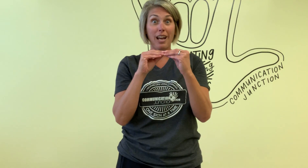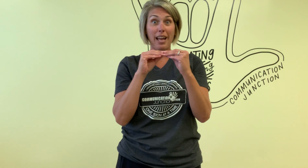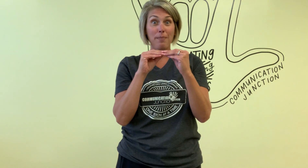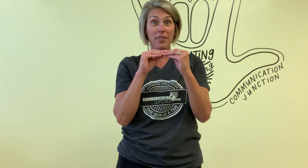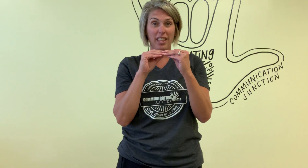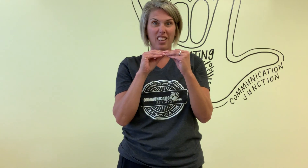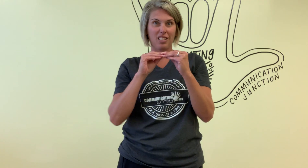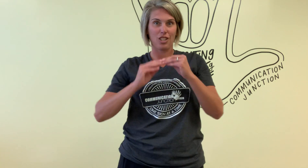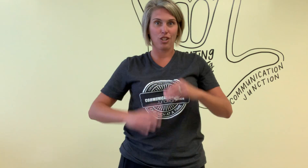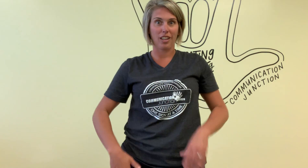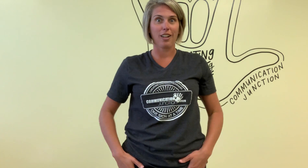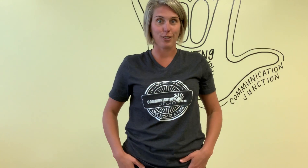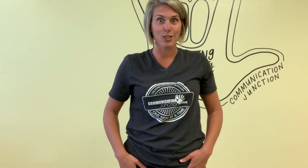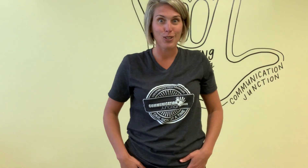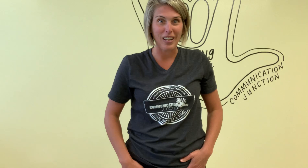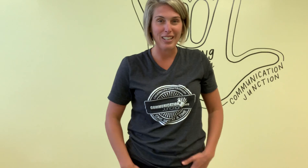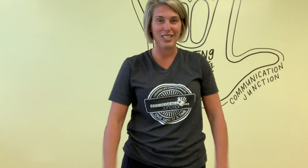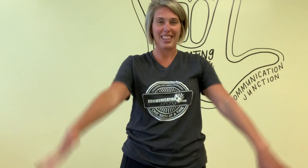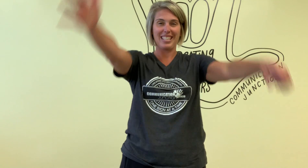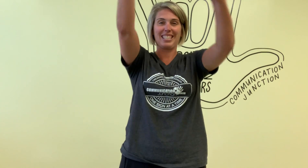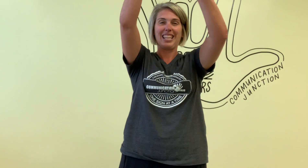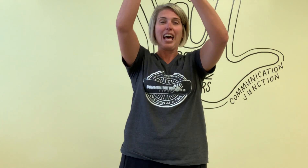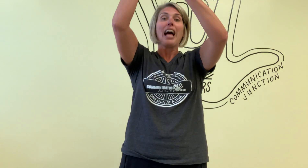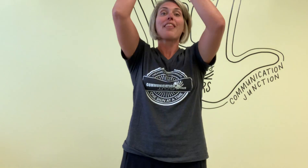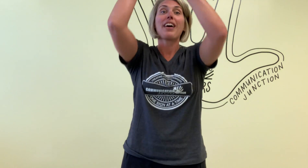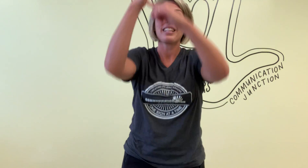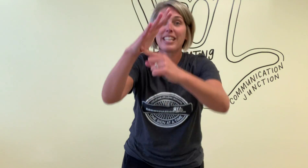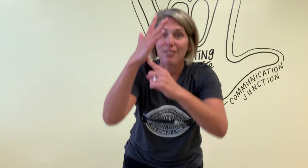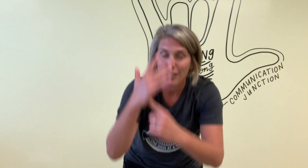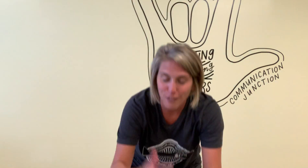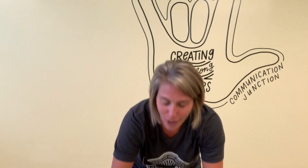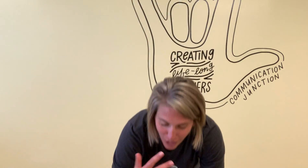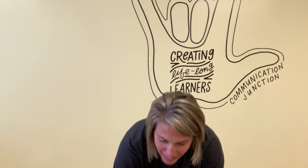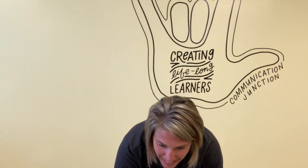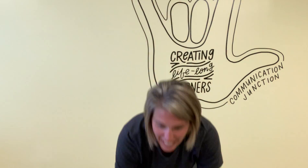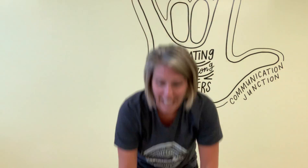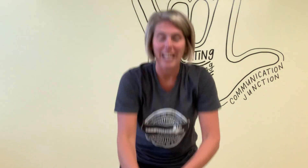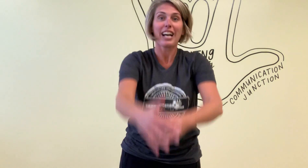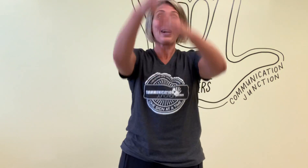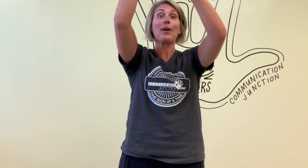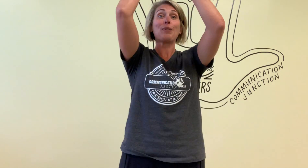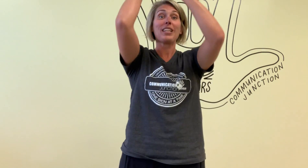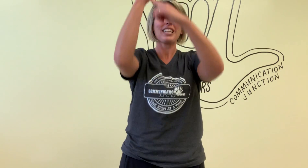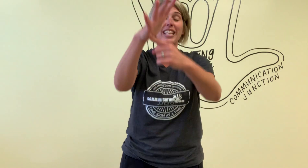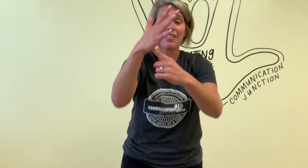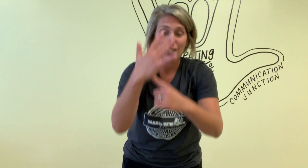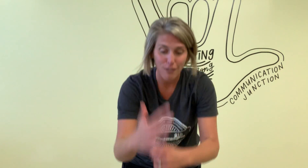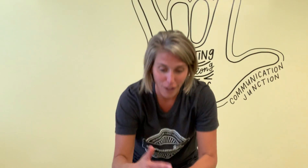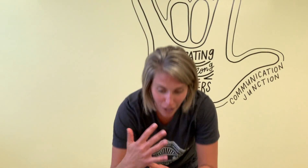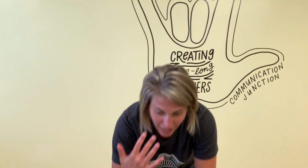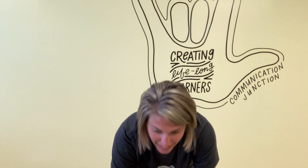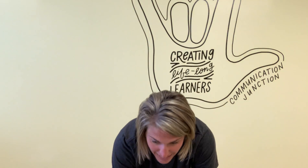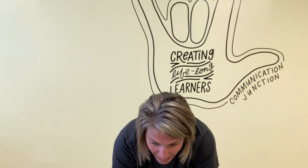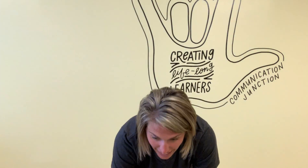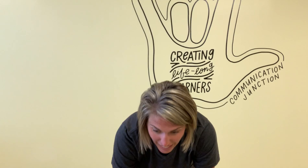time? And then I'll teach you the colors. You ready? It goes like this. The leaves are falling down. The leaves are falling